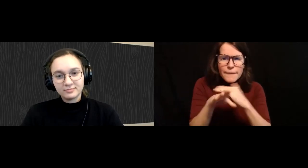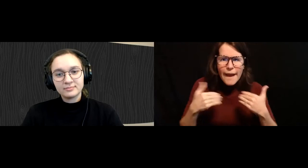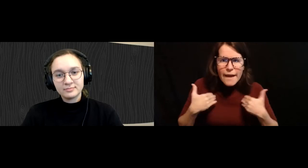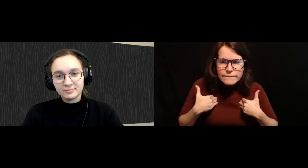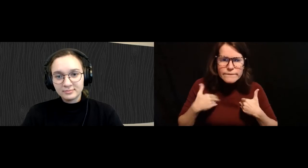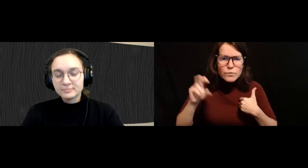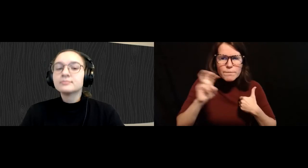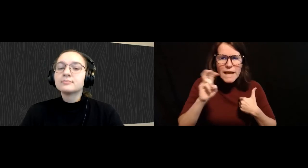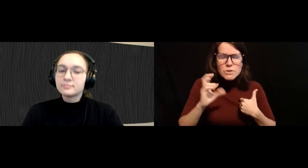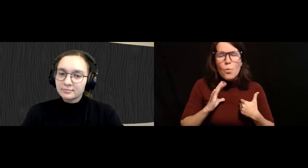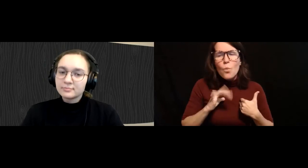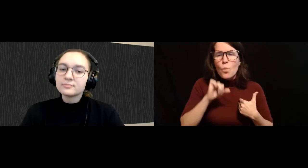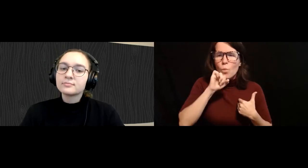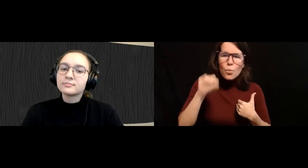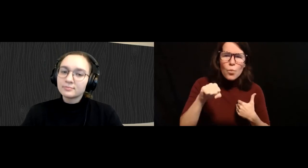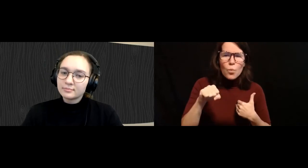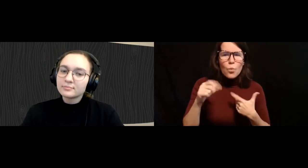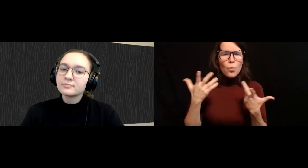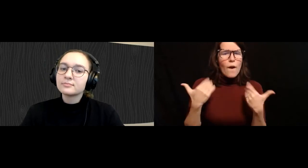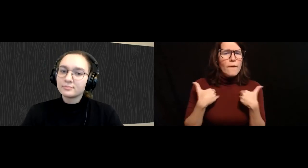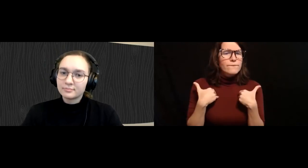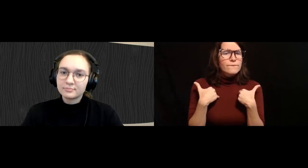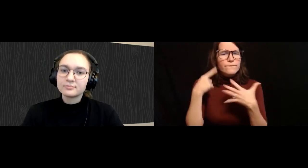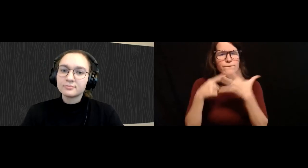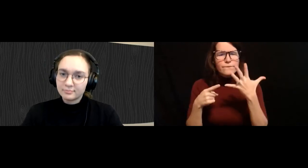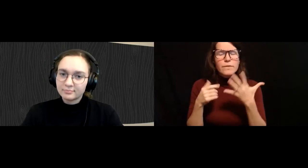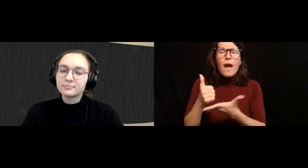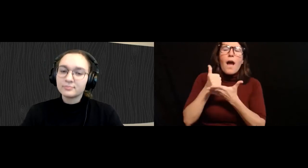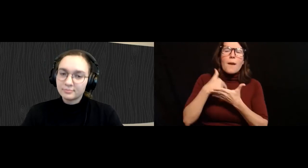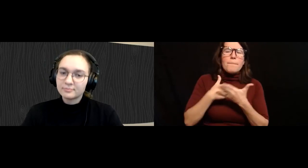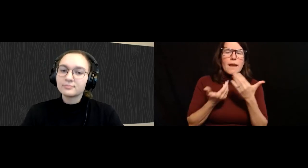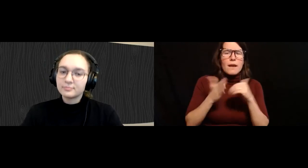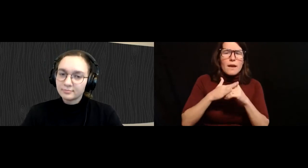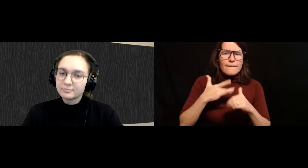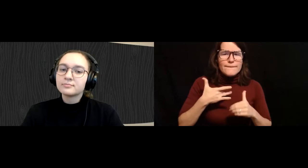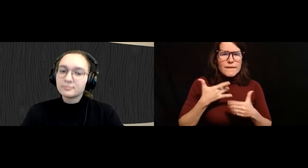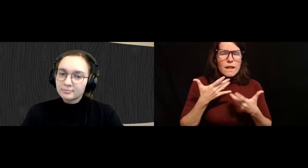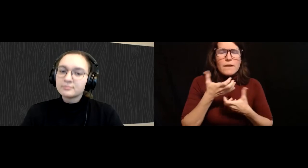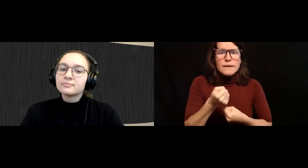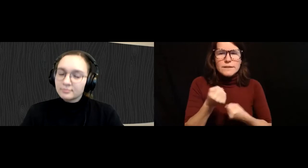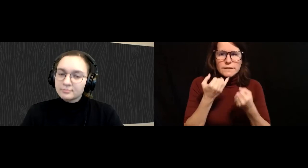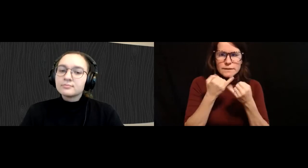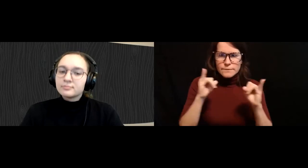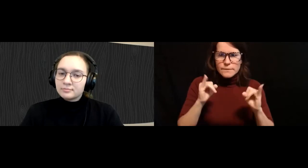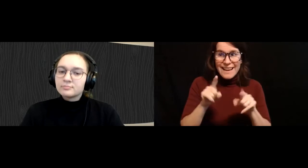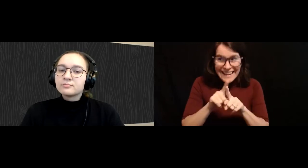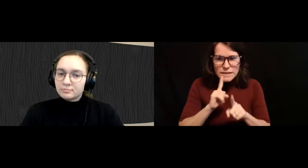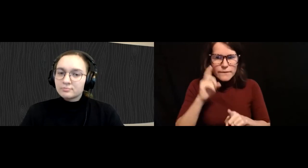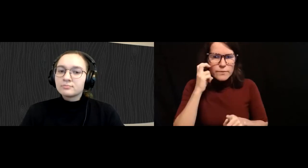D.C. And I saw, you know, that they had ample transportation for people. And that was very helpful. And it gave me